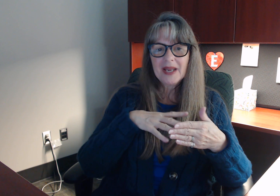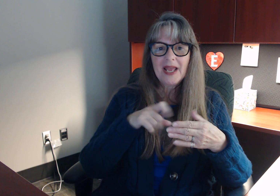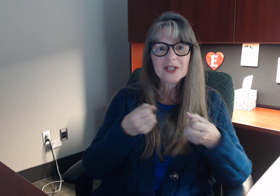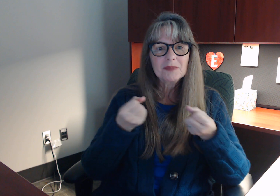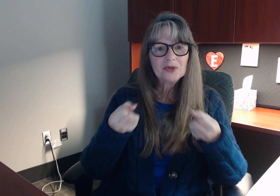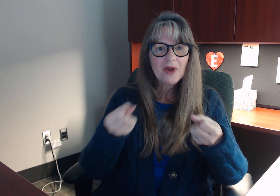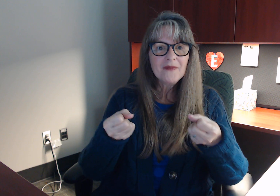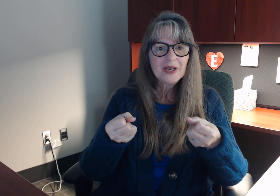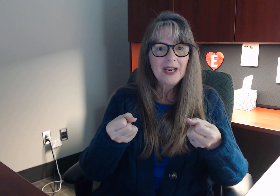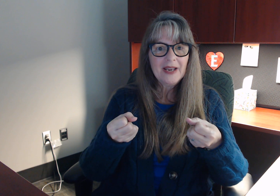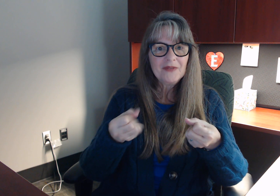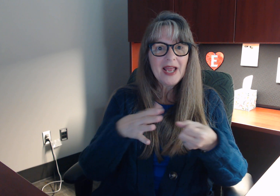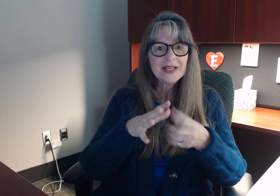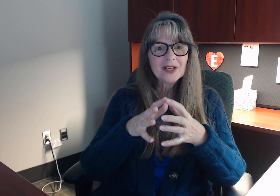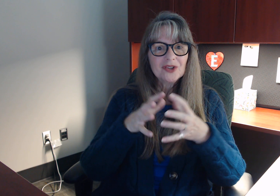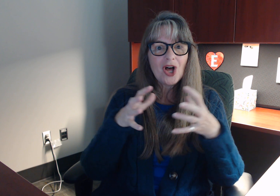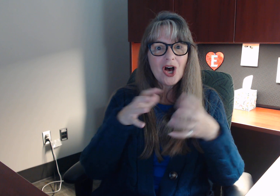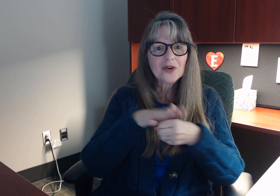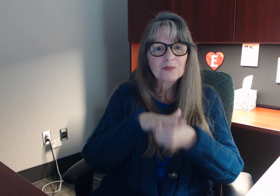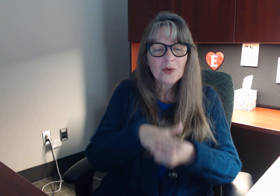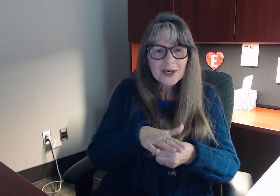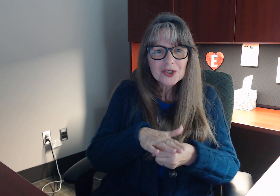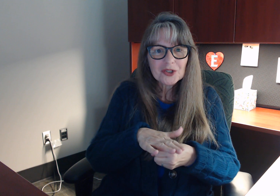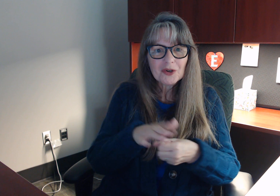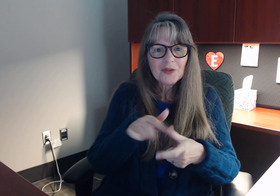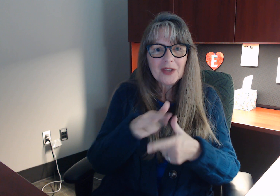has to be driving it, and if it has a lot of pressure, then it could